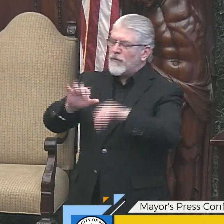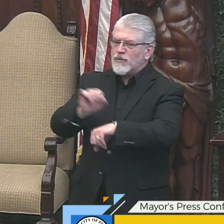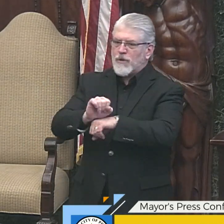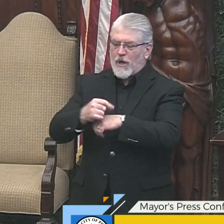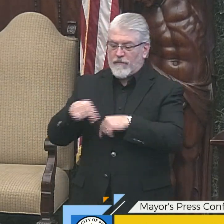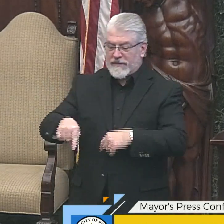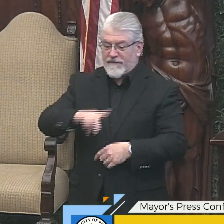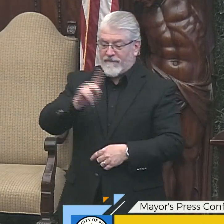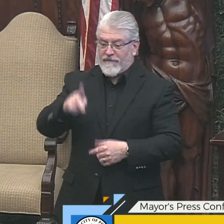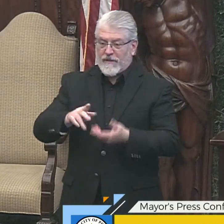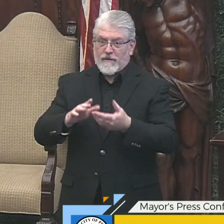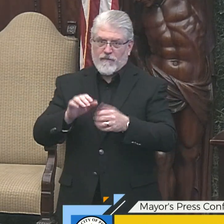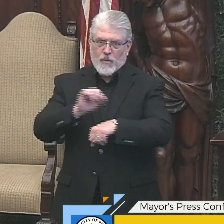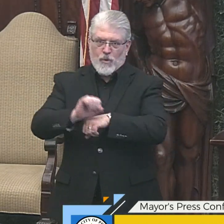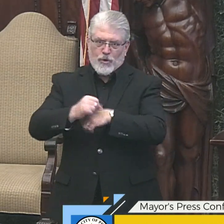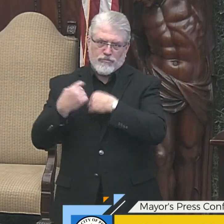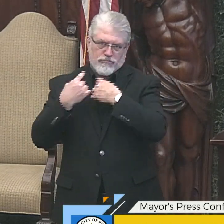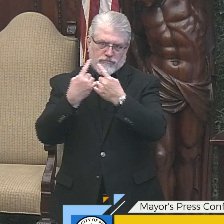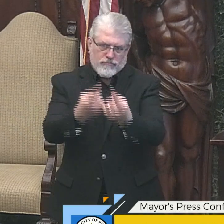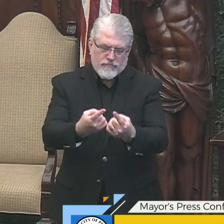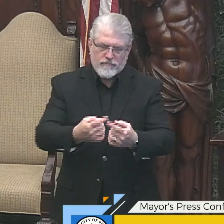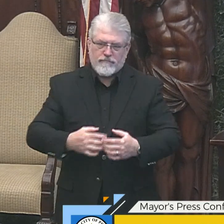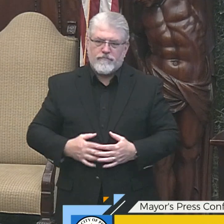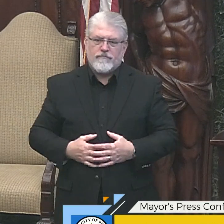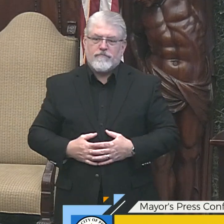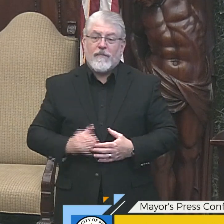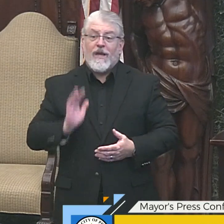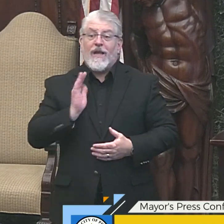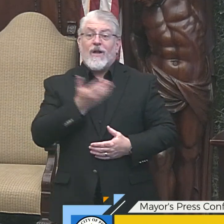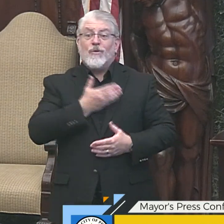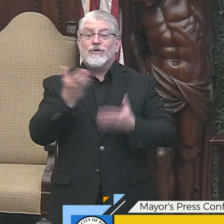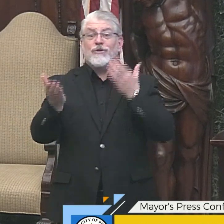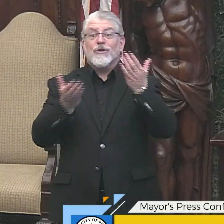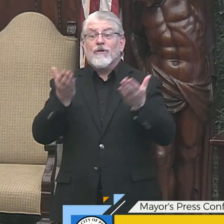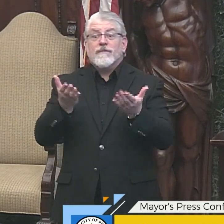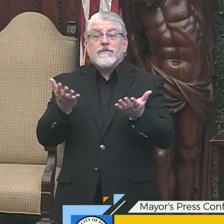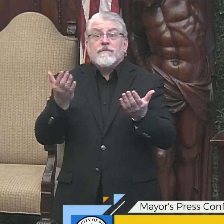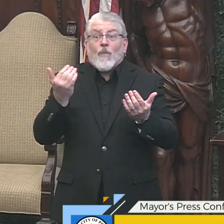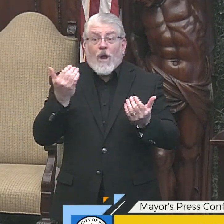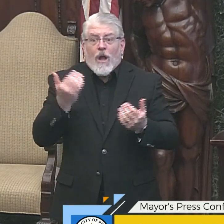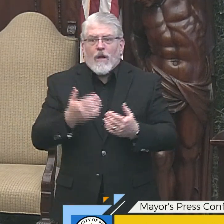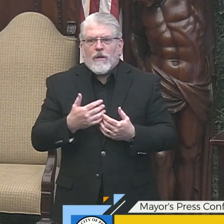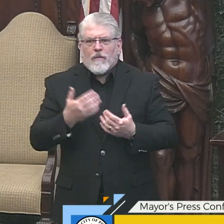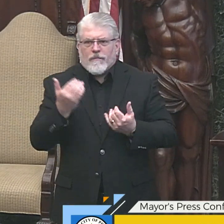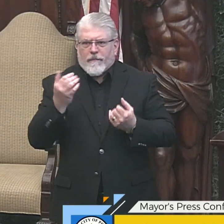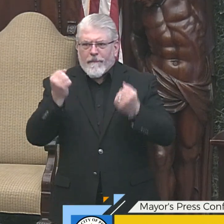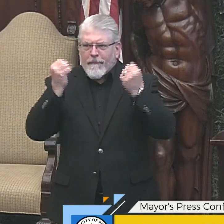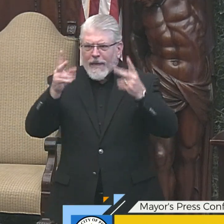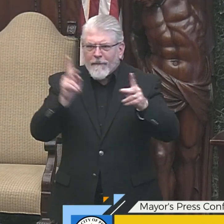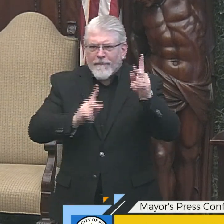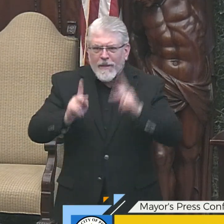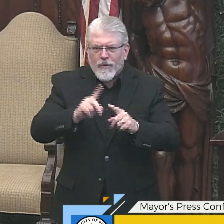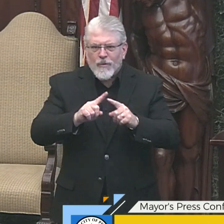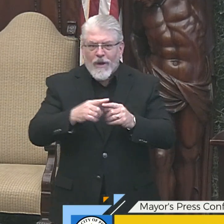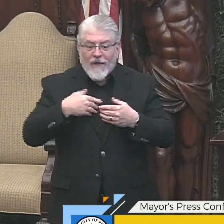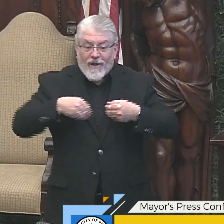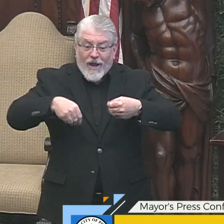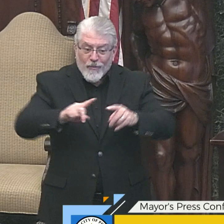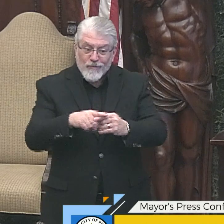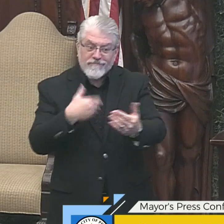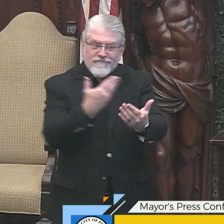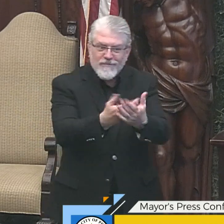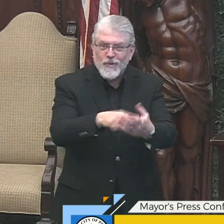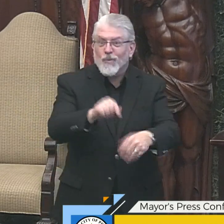certainly our service is there to provide a way for people to get to those critical services, whether it be